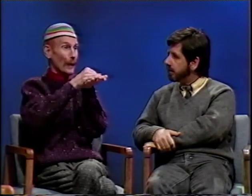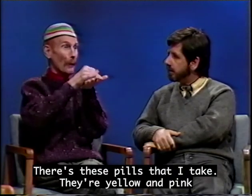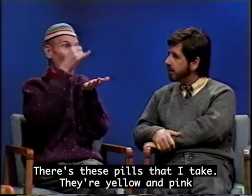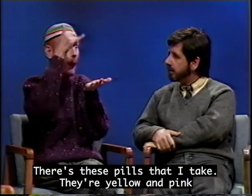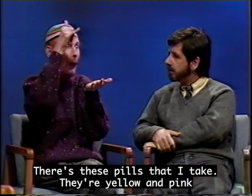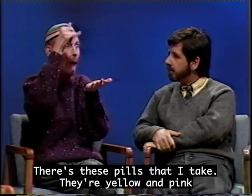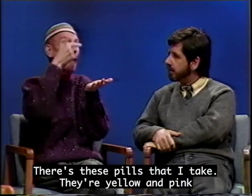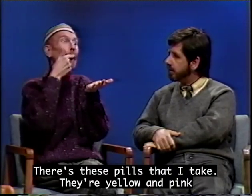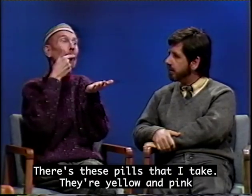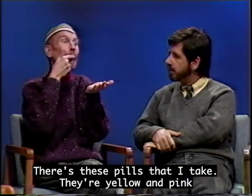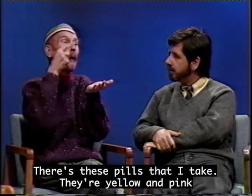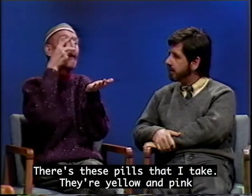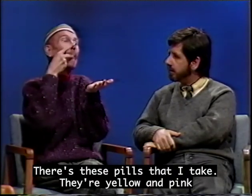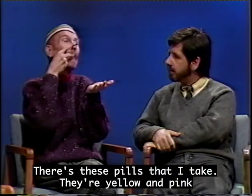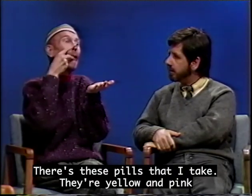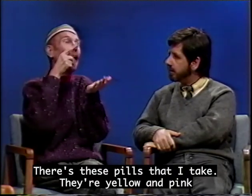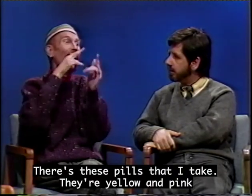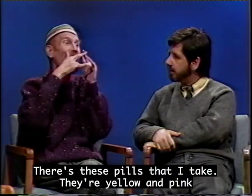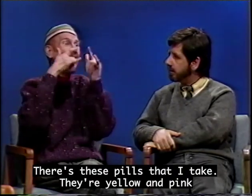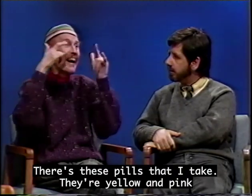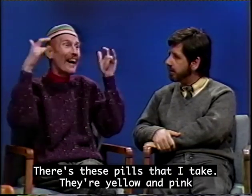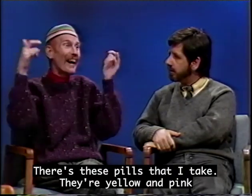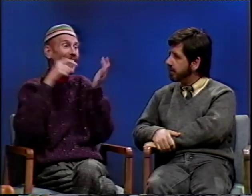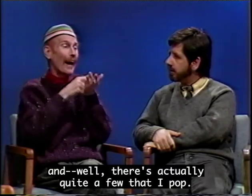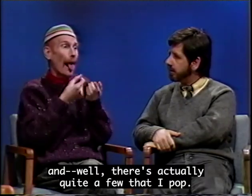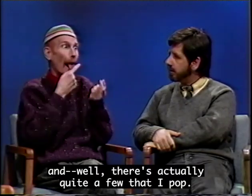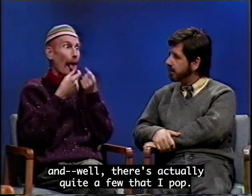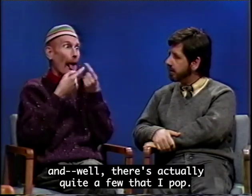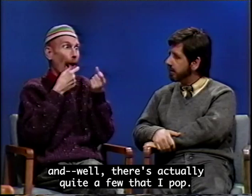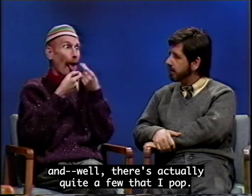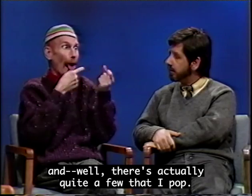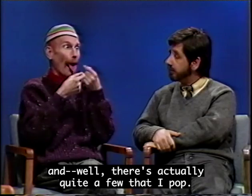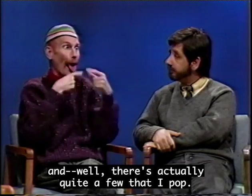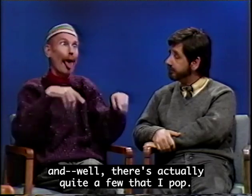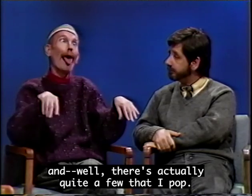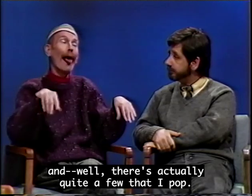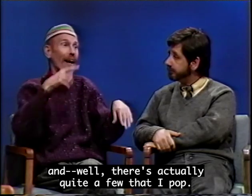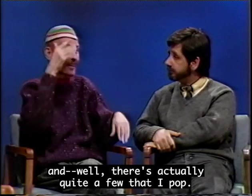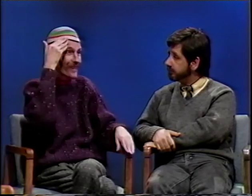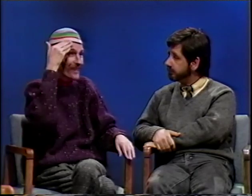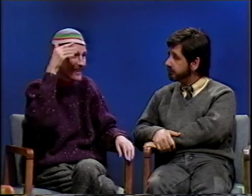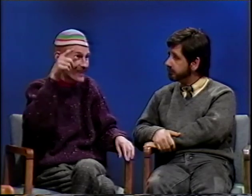There's these pills that I take. They're yellow and pink, and, well, there's actually quite a few that I pop.